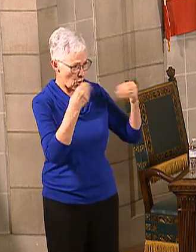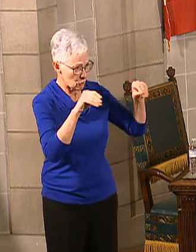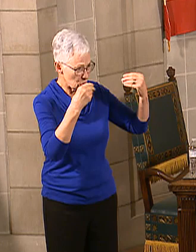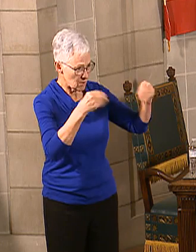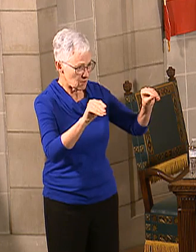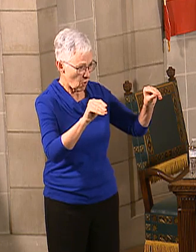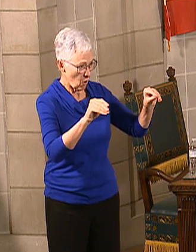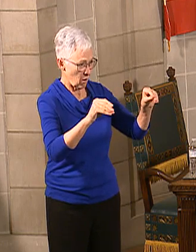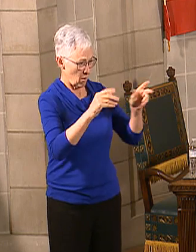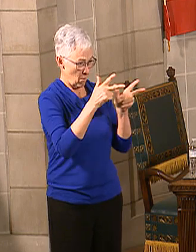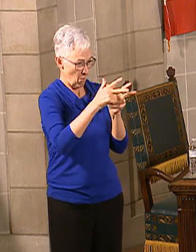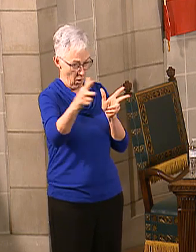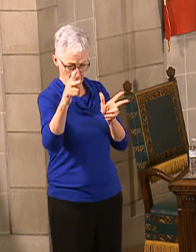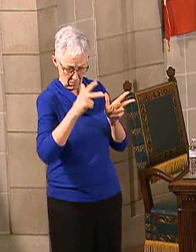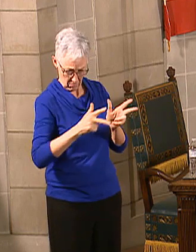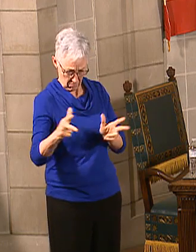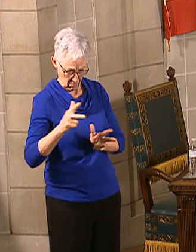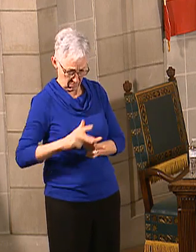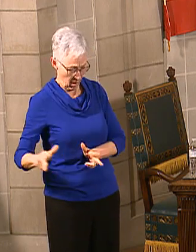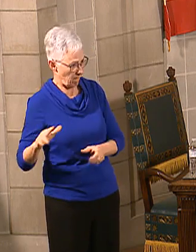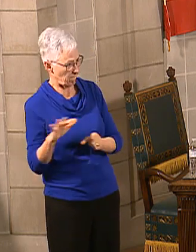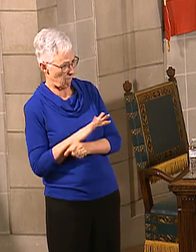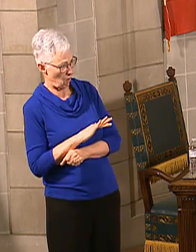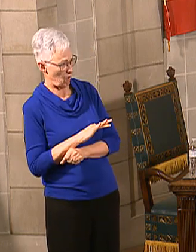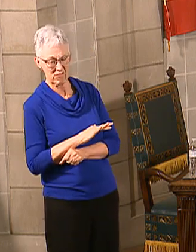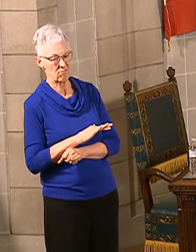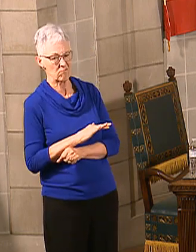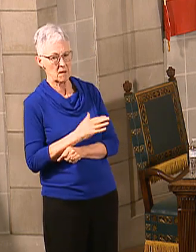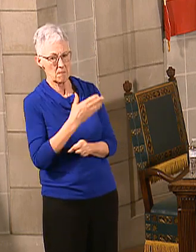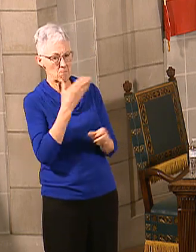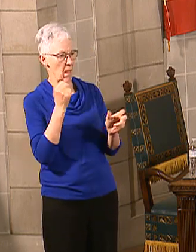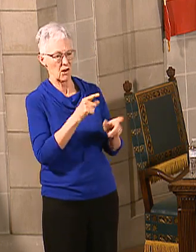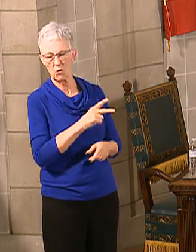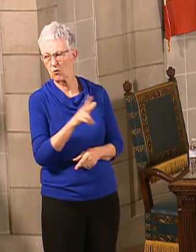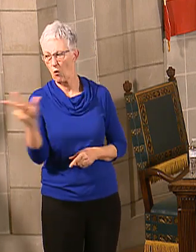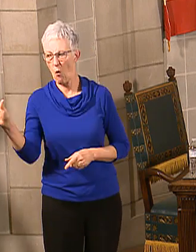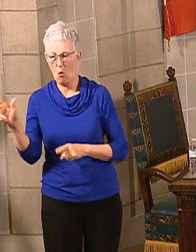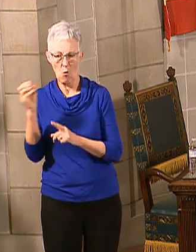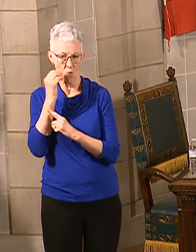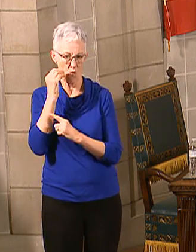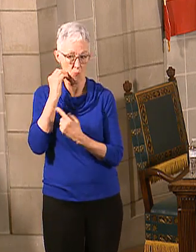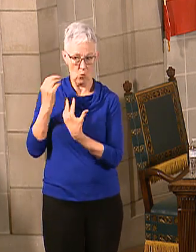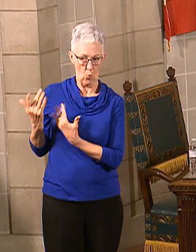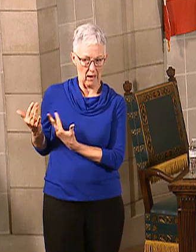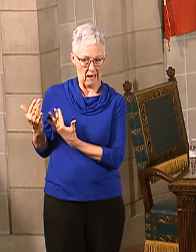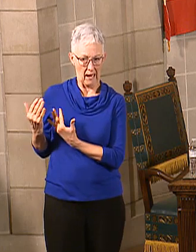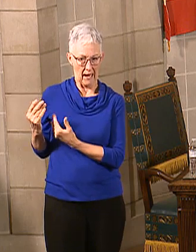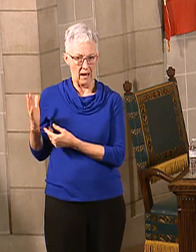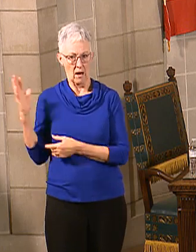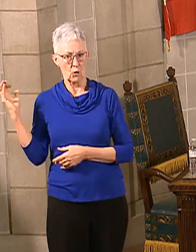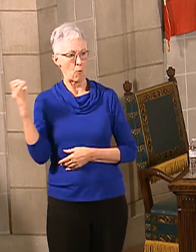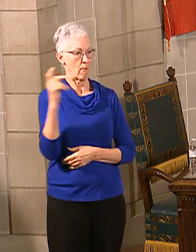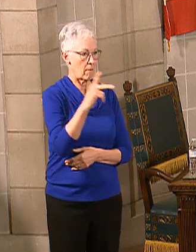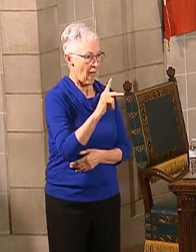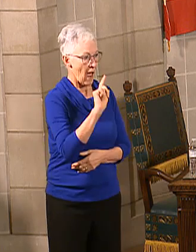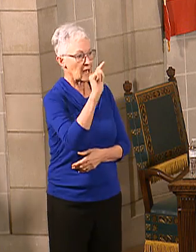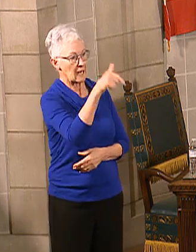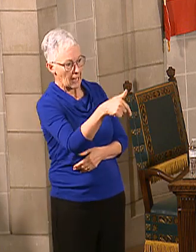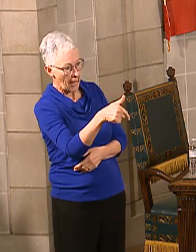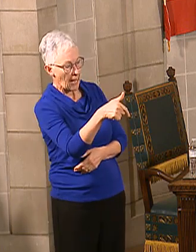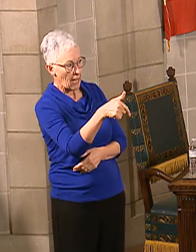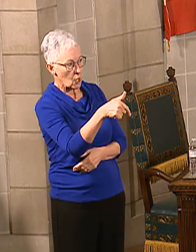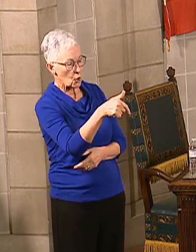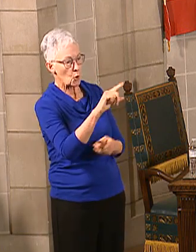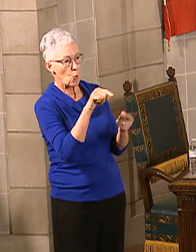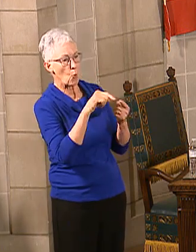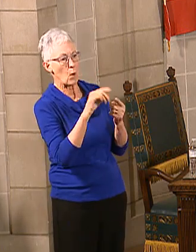go home. Come back later when there aren't as many shoppers. Shop alone. Do